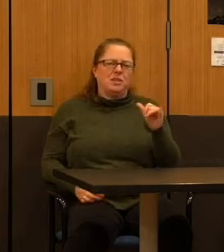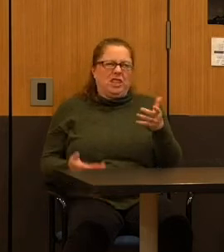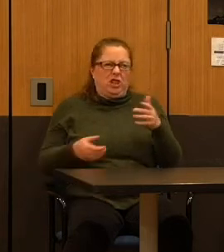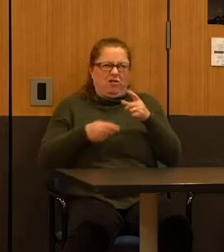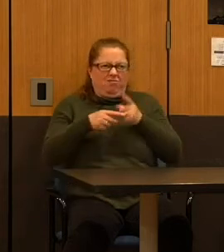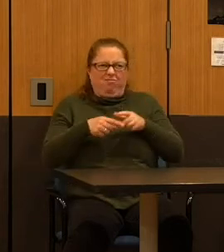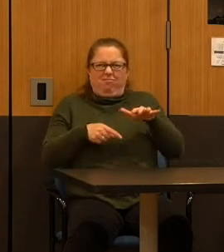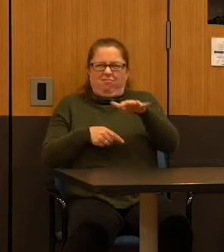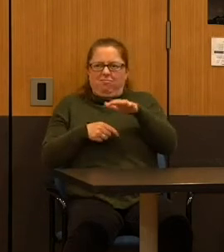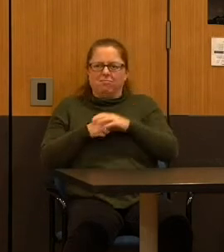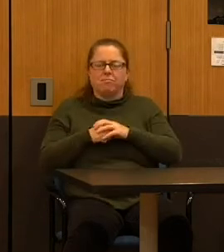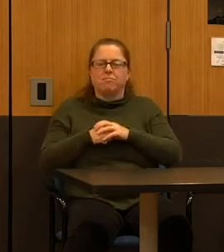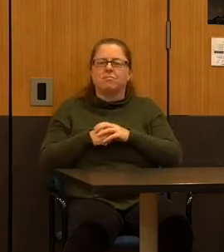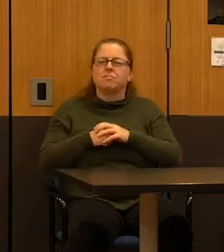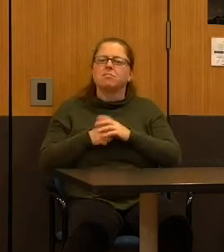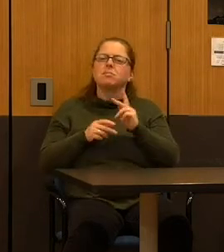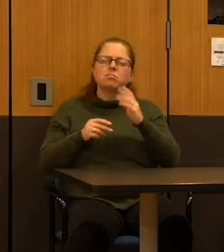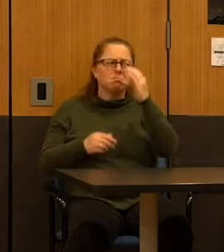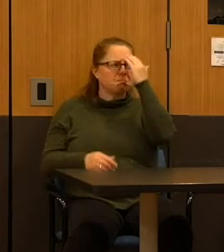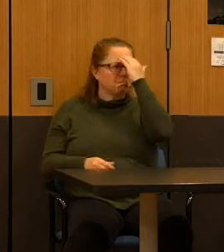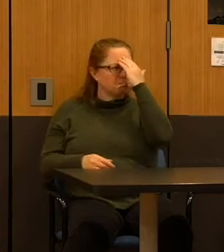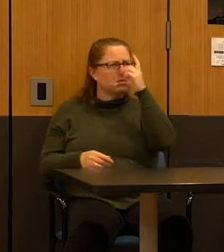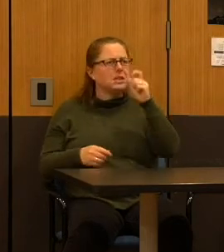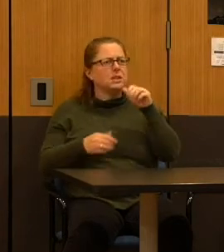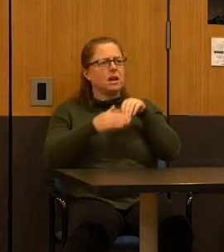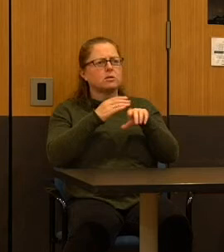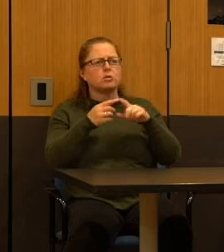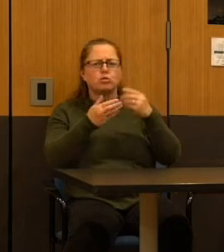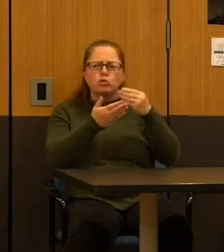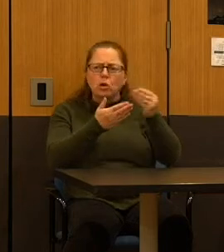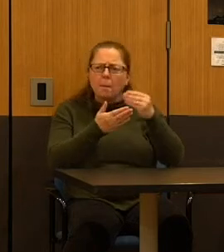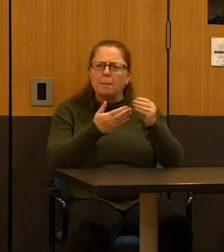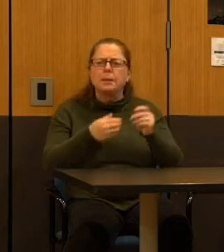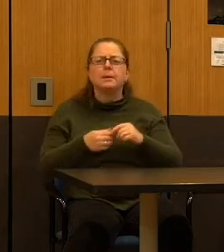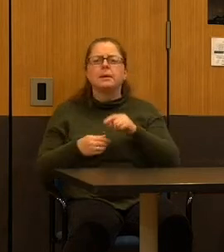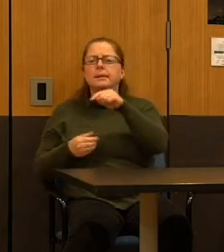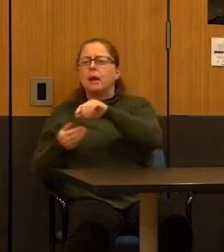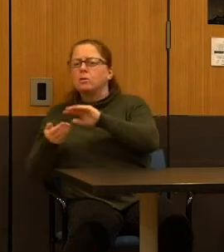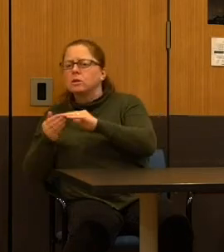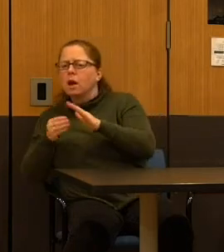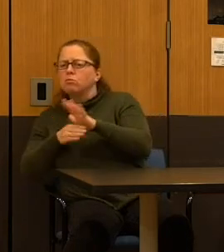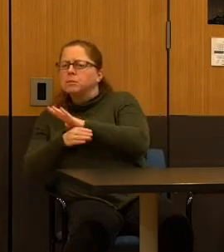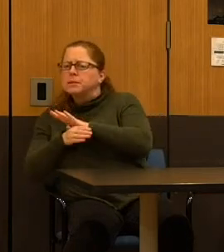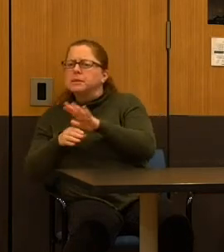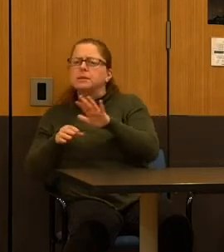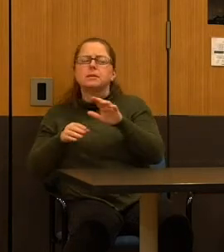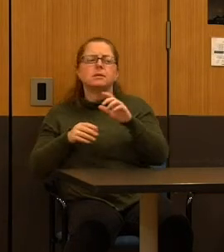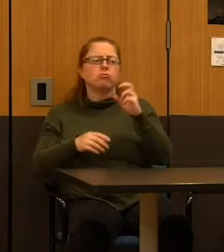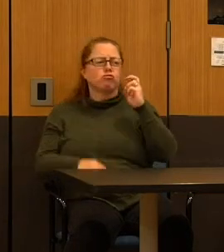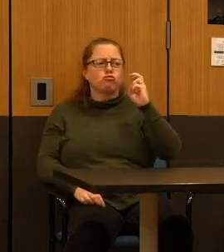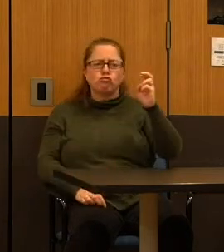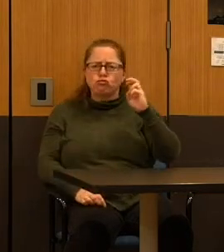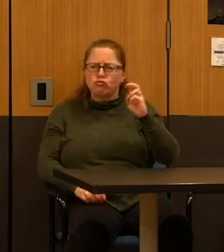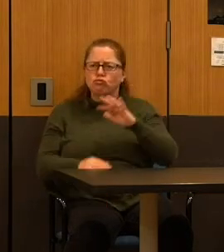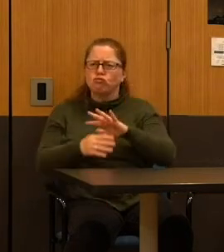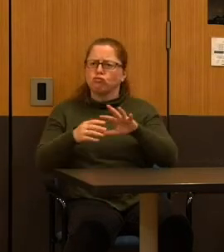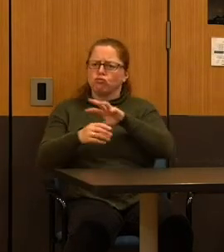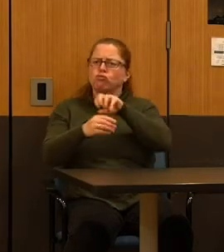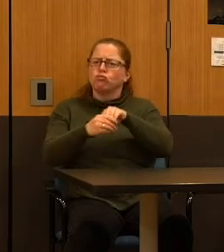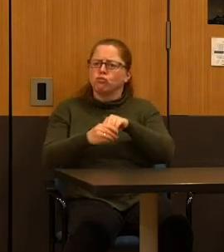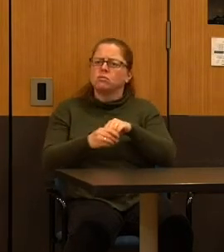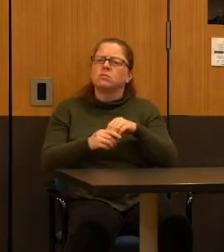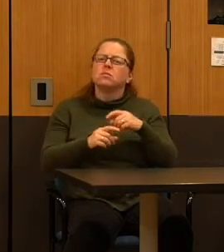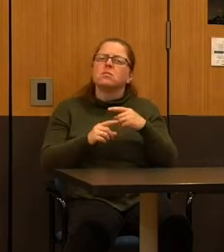there's a consciousness of shopping, of sort of downtown business, and of public transportation that is reflected. And then there's a few other sort